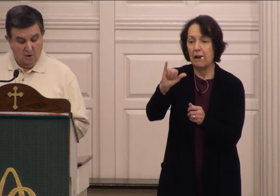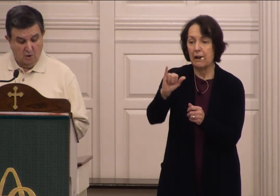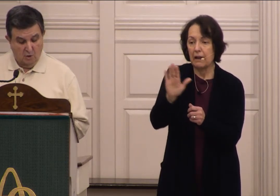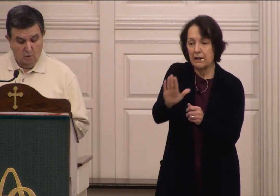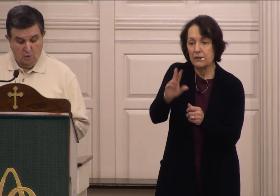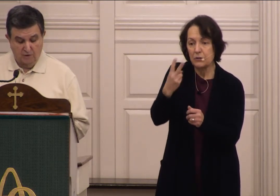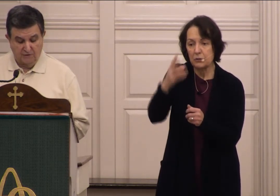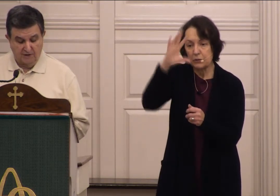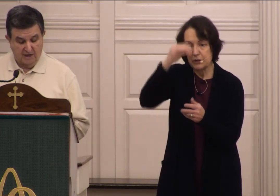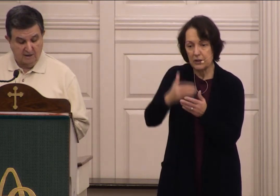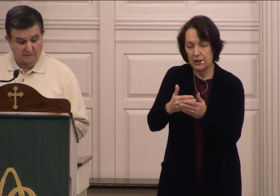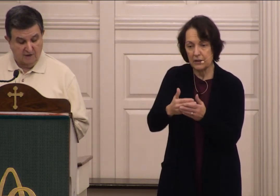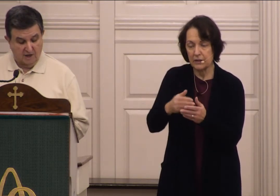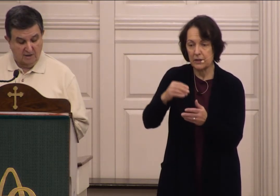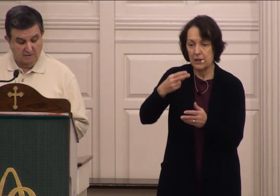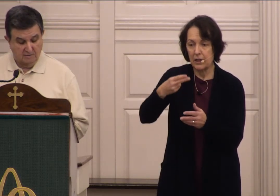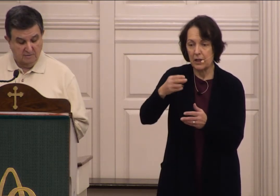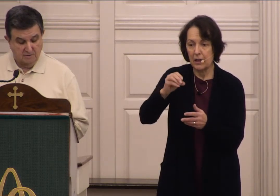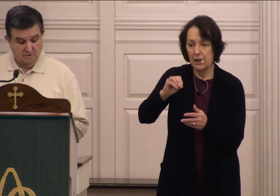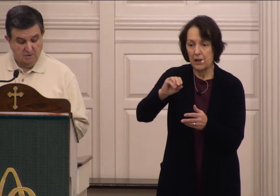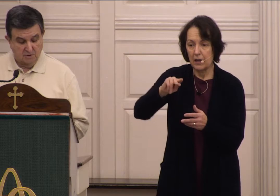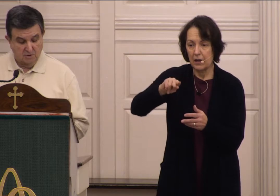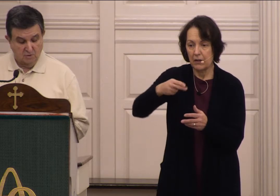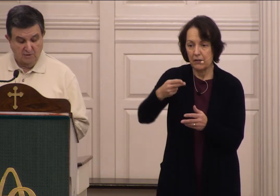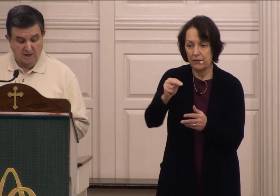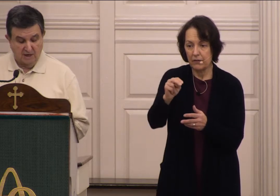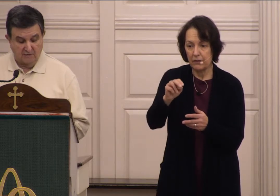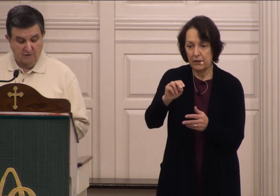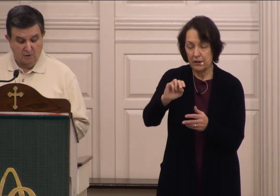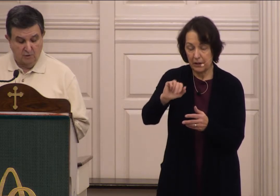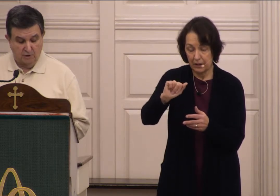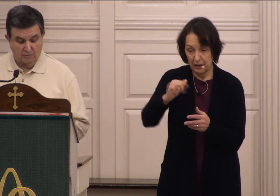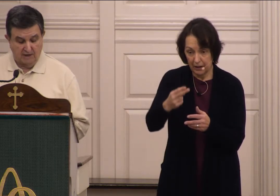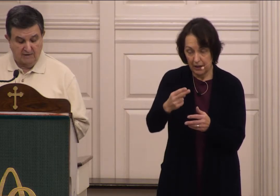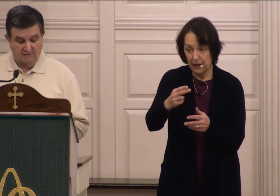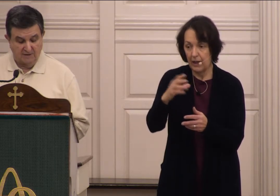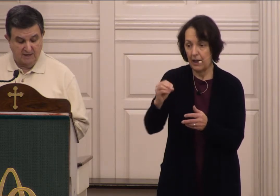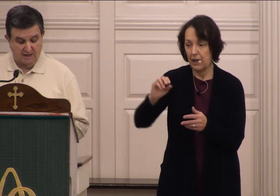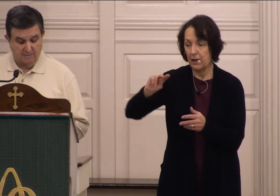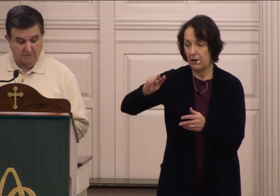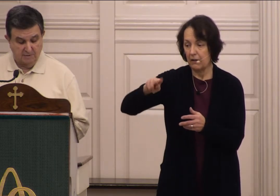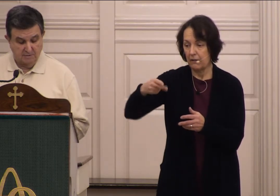were with the Ark of God. When the Ark of the Lord arrived in the camp,